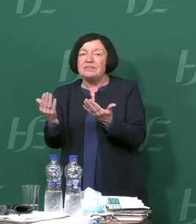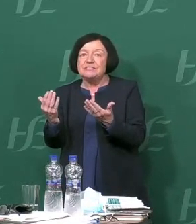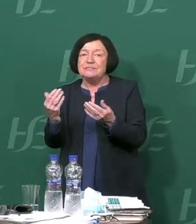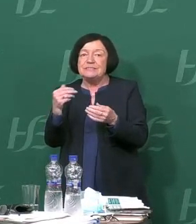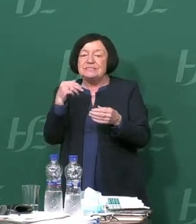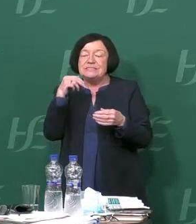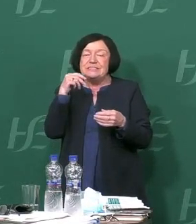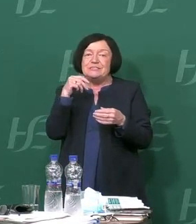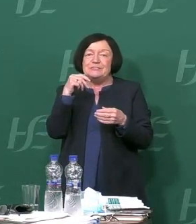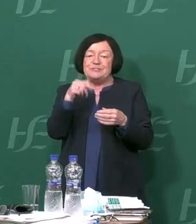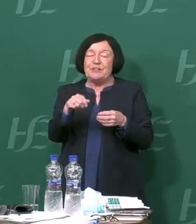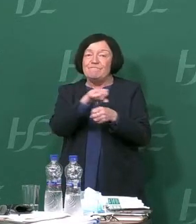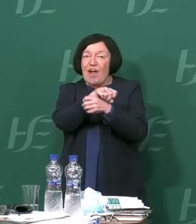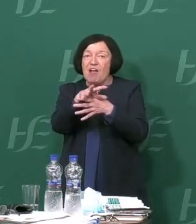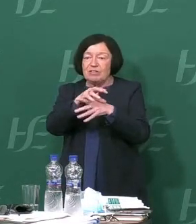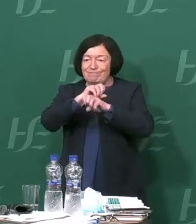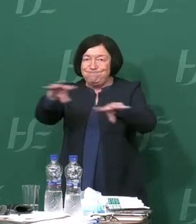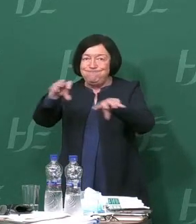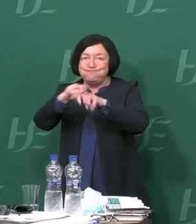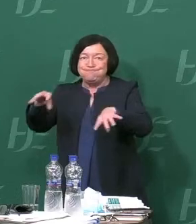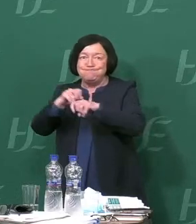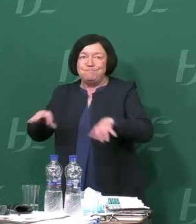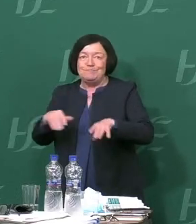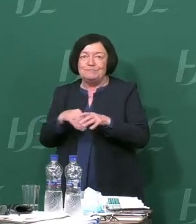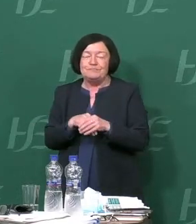for the disease to transmit.